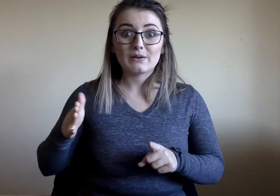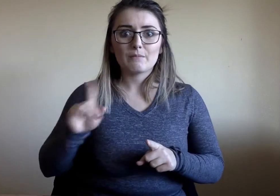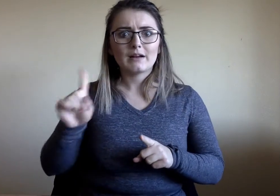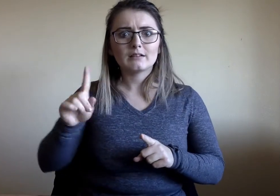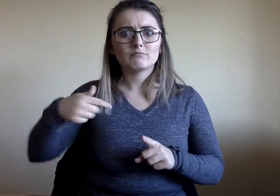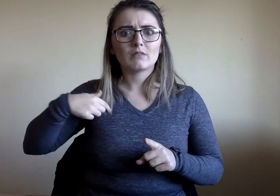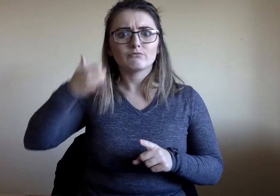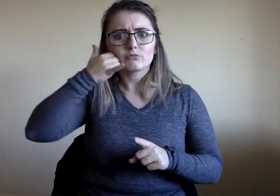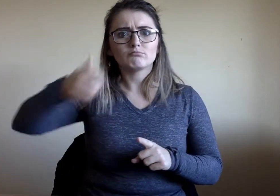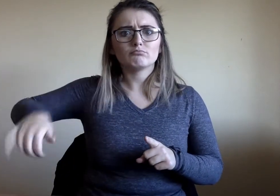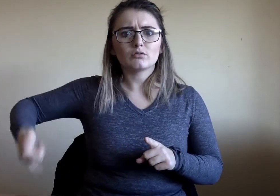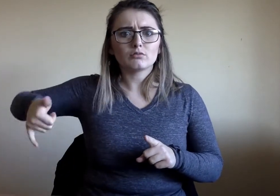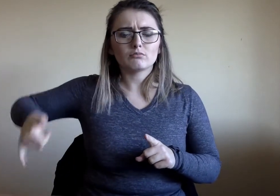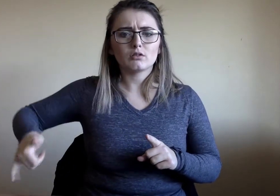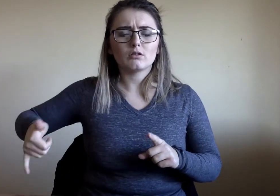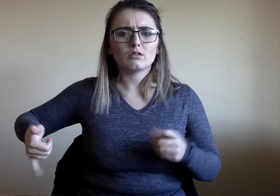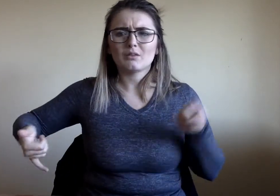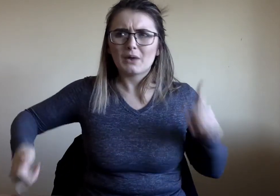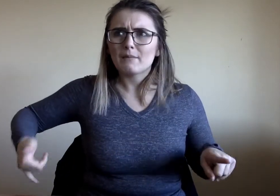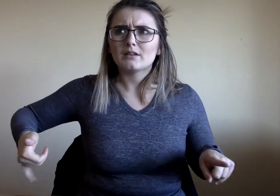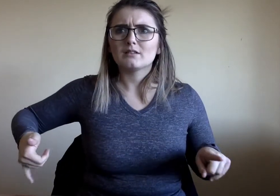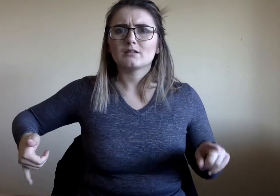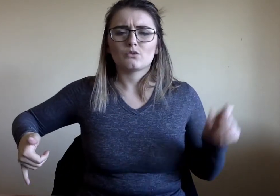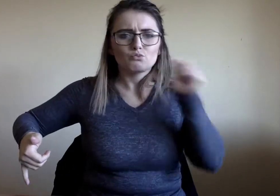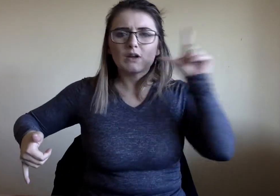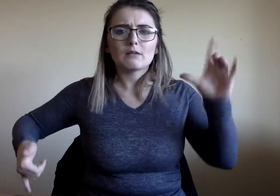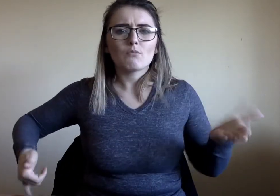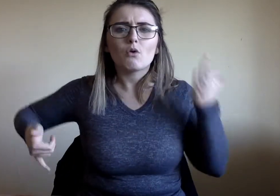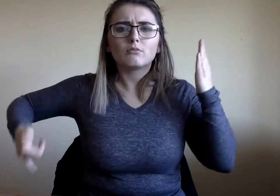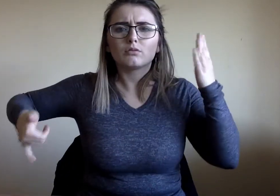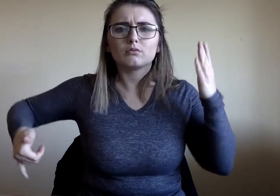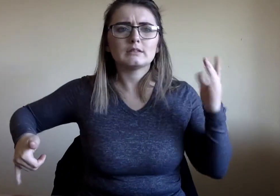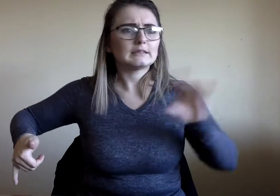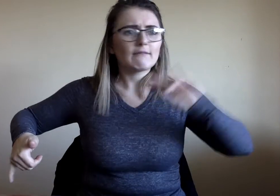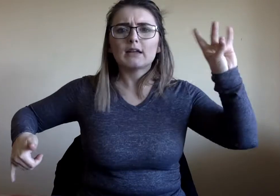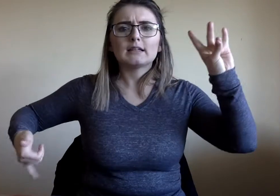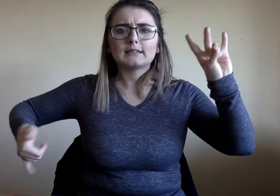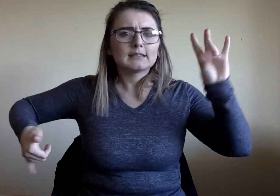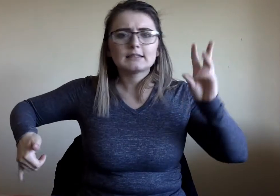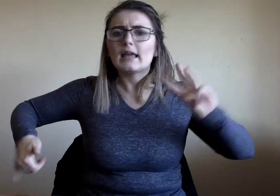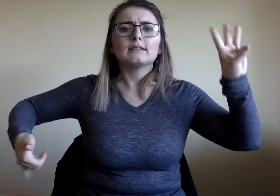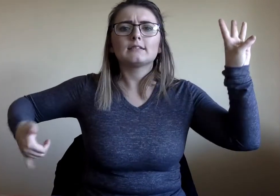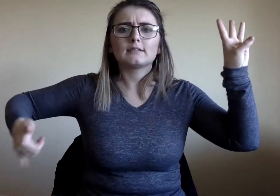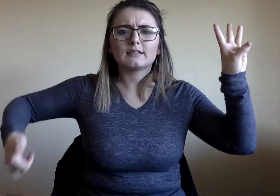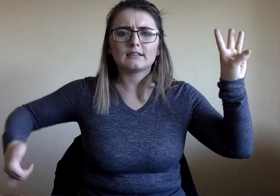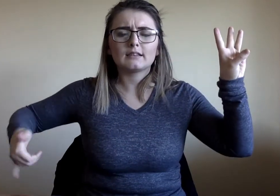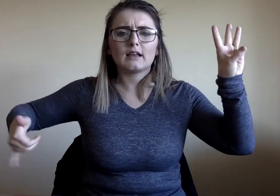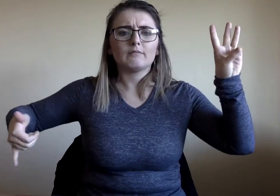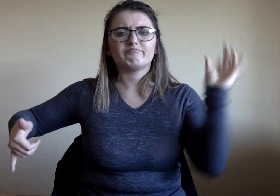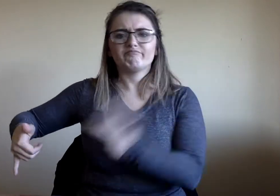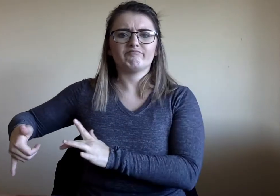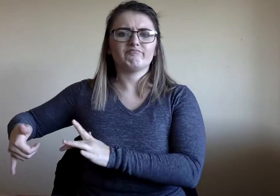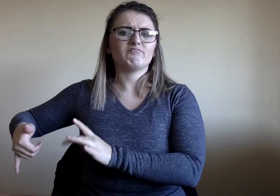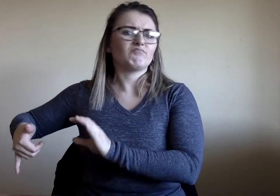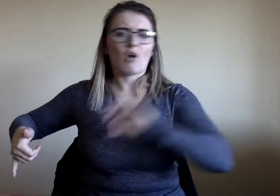But then, what happens? I wake up in the morning, 7 a.m., 6 a.m., and I am tired as shit.